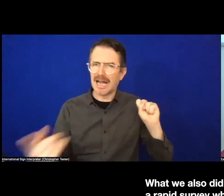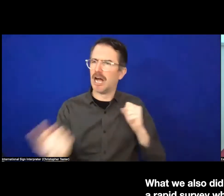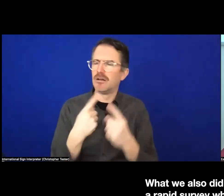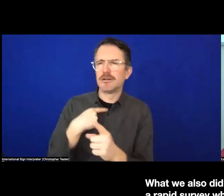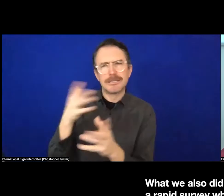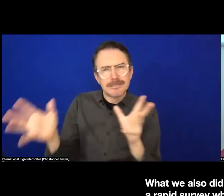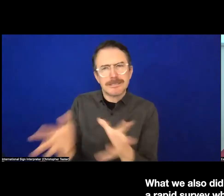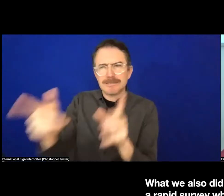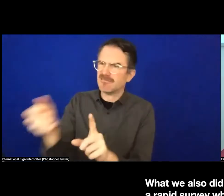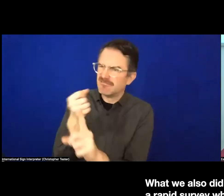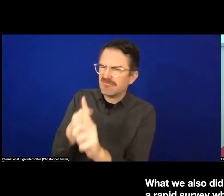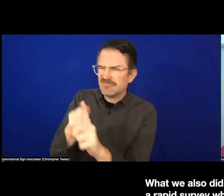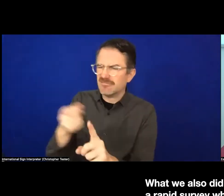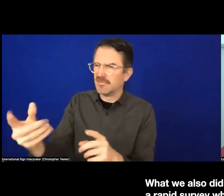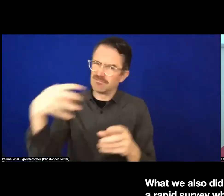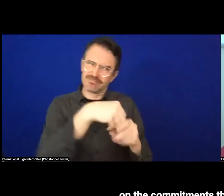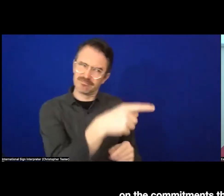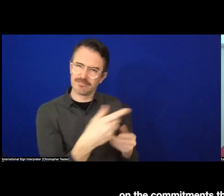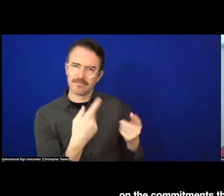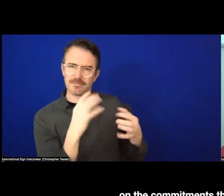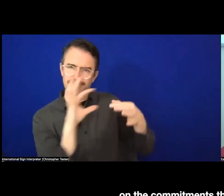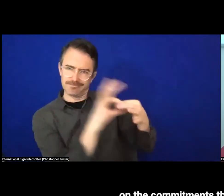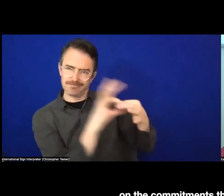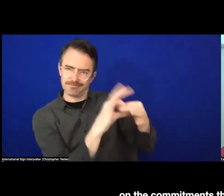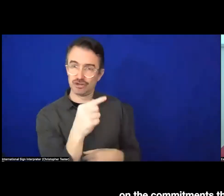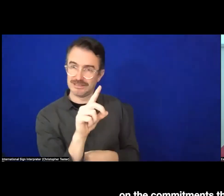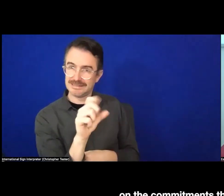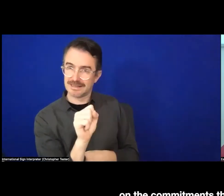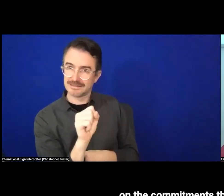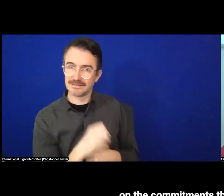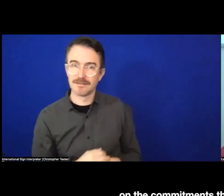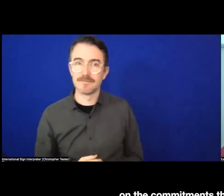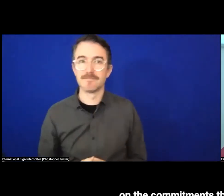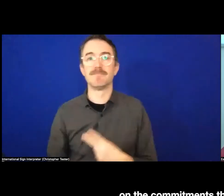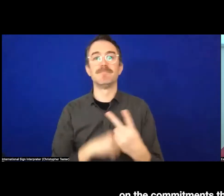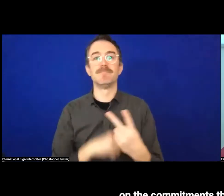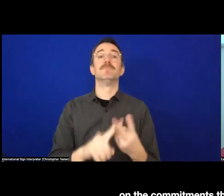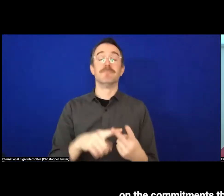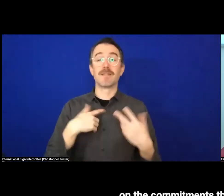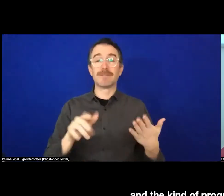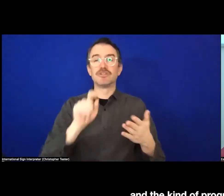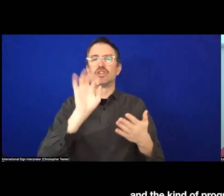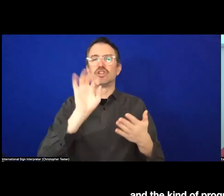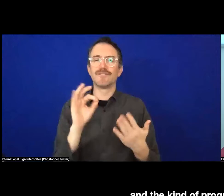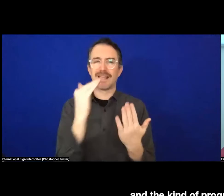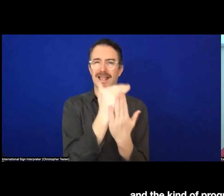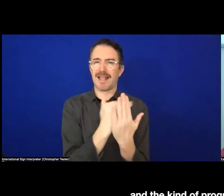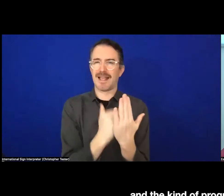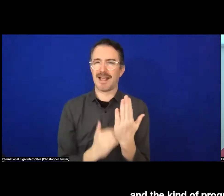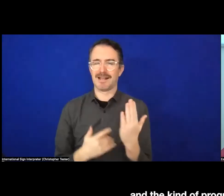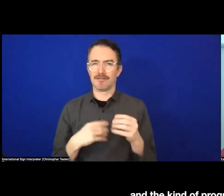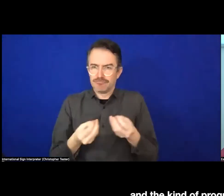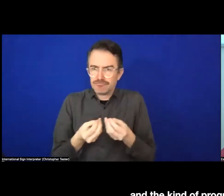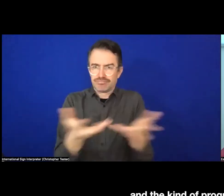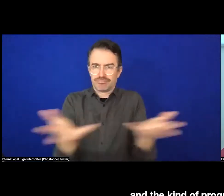a rapid survey, which informed us on the commitments that were made in 2018 and the